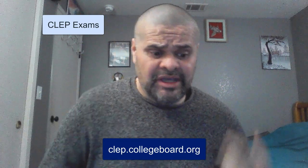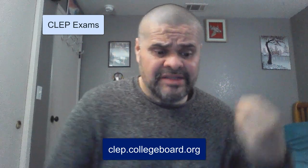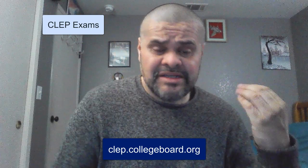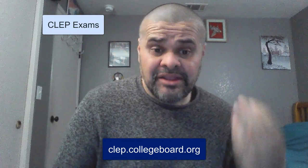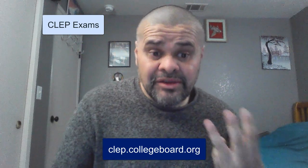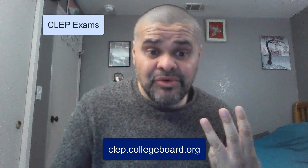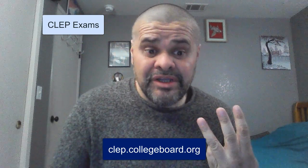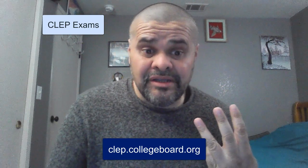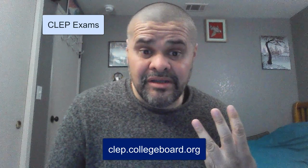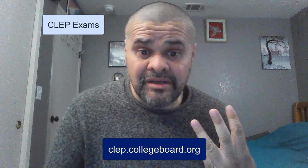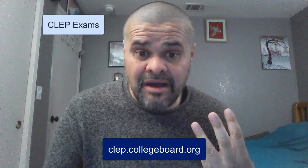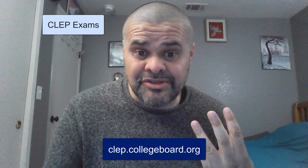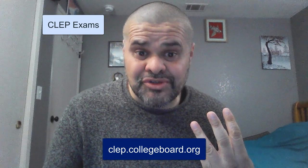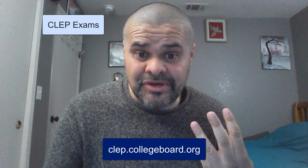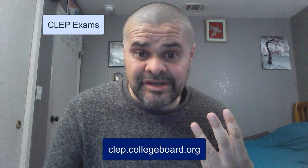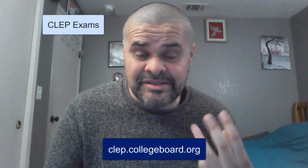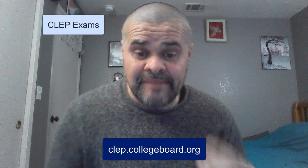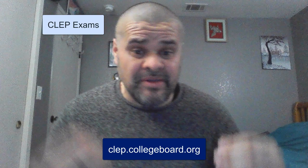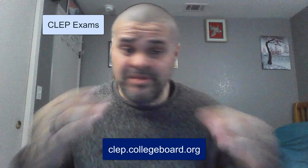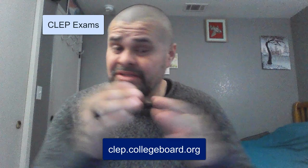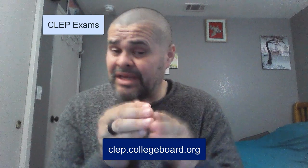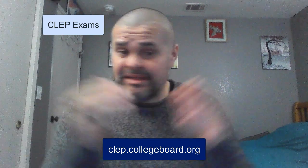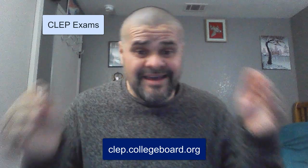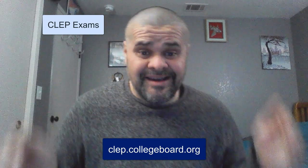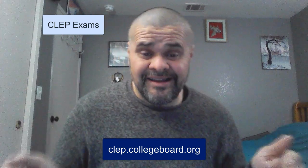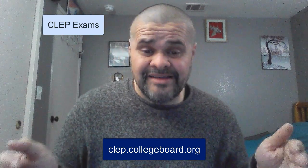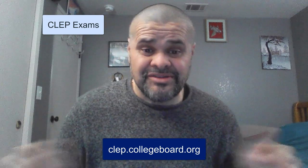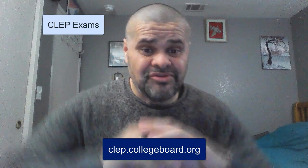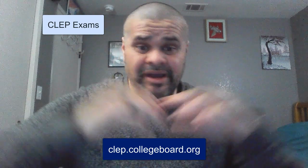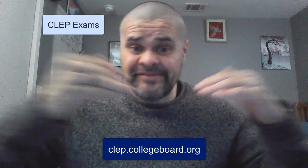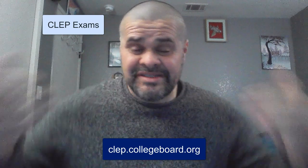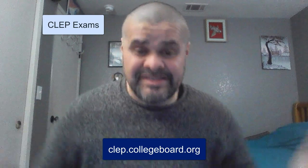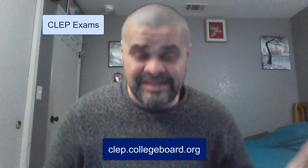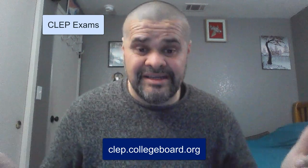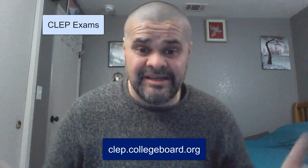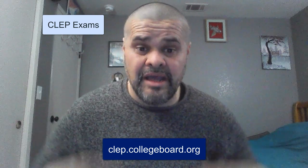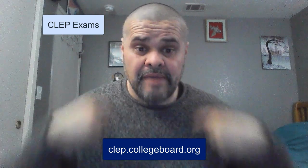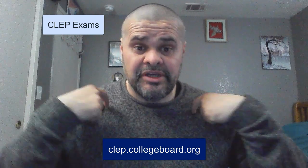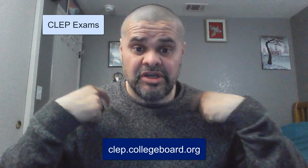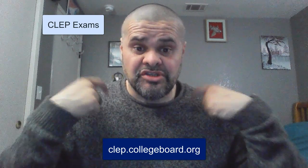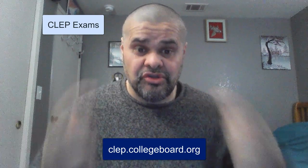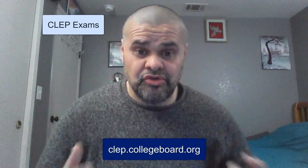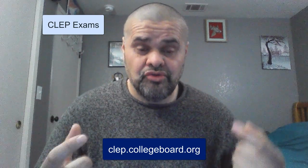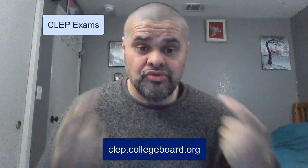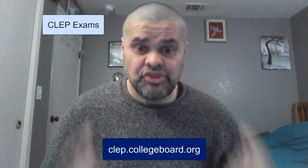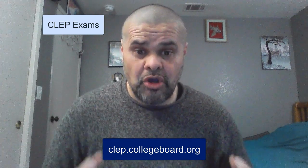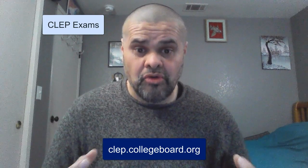get 3 college credits. That means that class you don't have to sit in because you